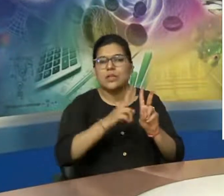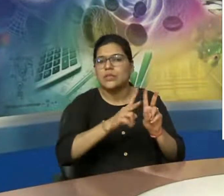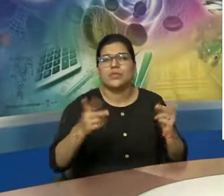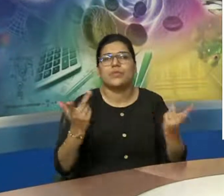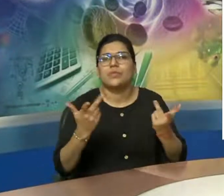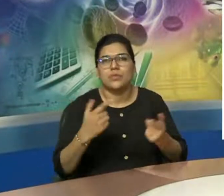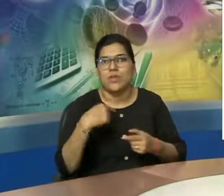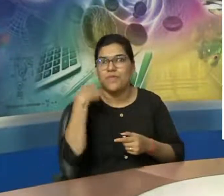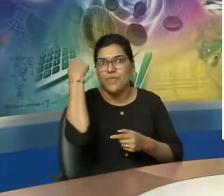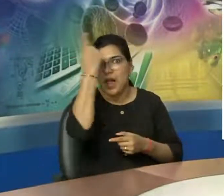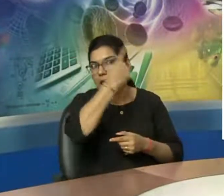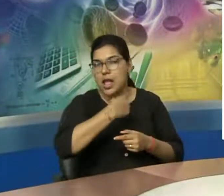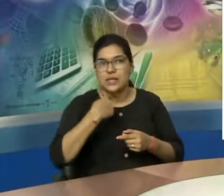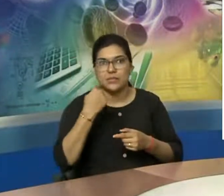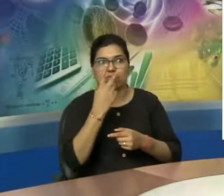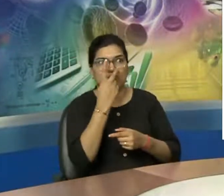Variation in birds.